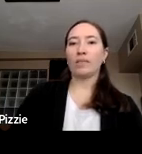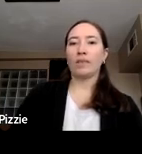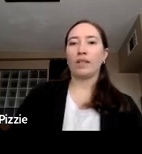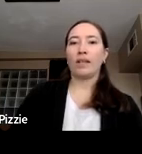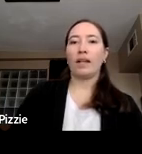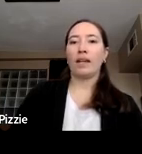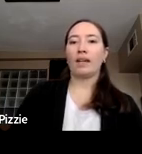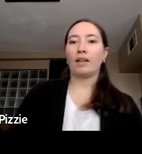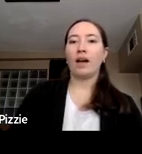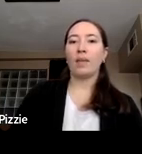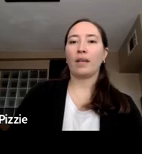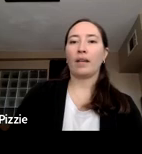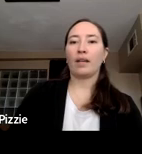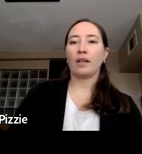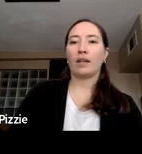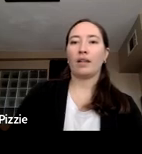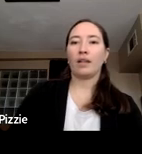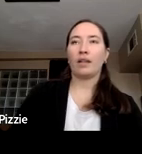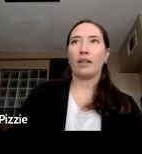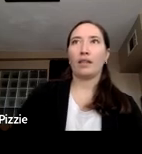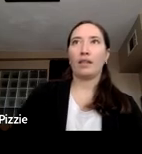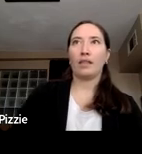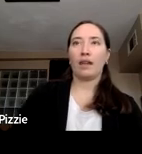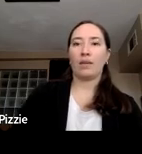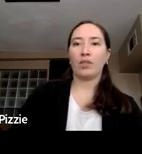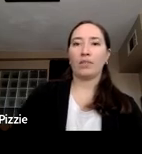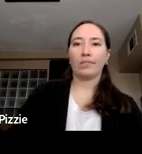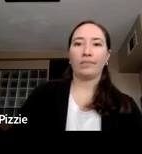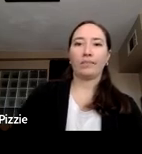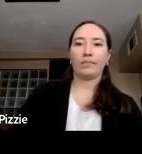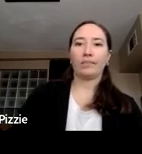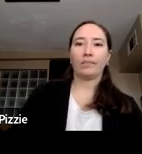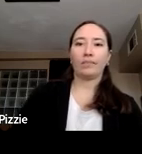right, and I could copy that question.